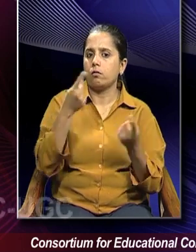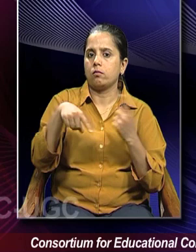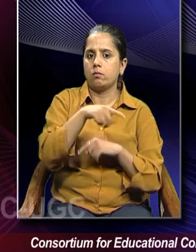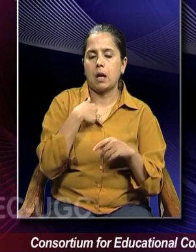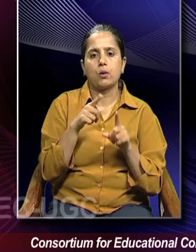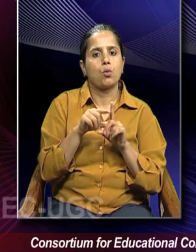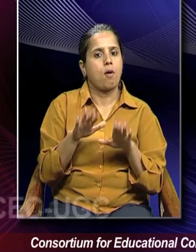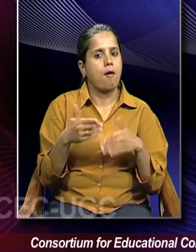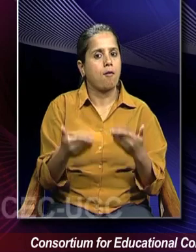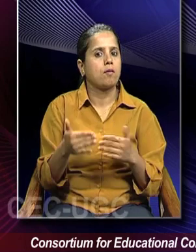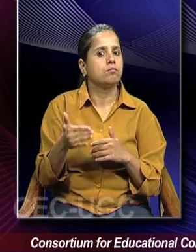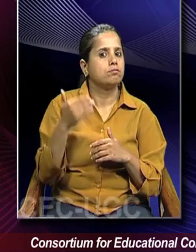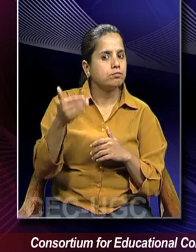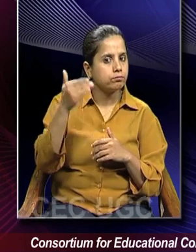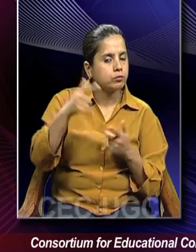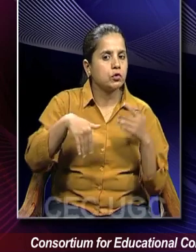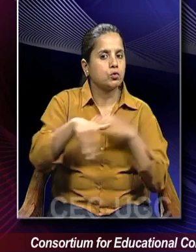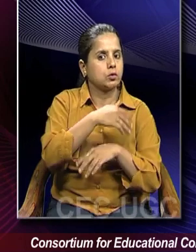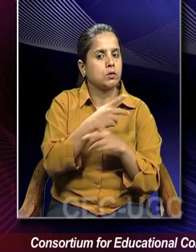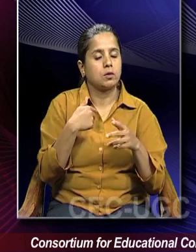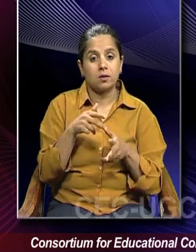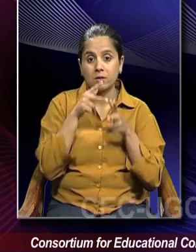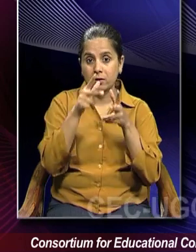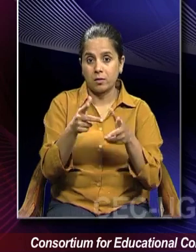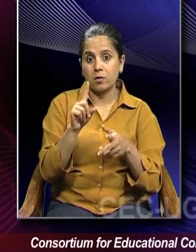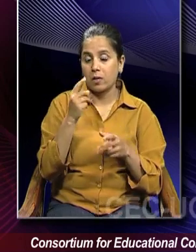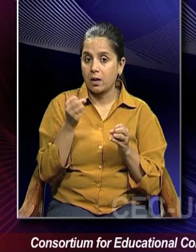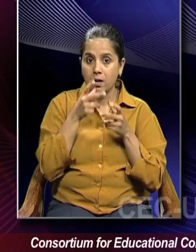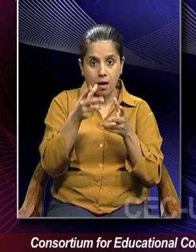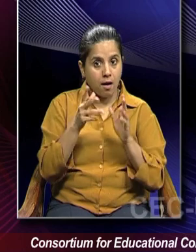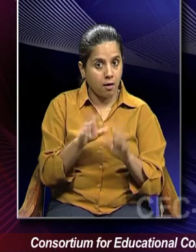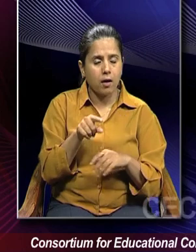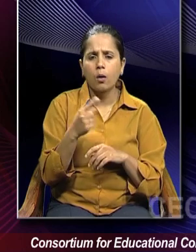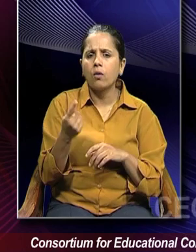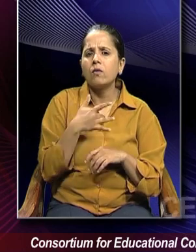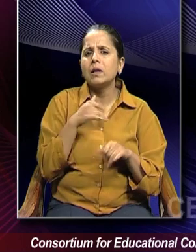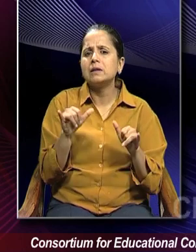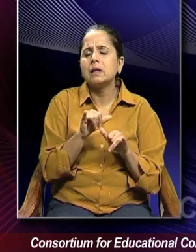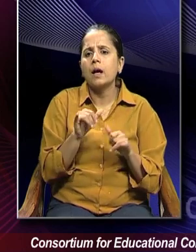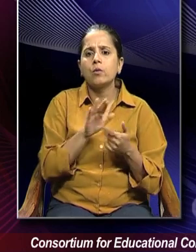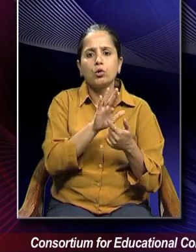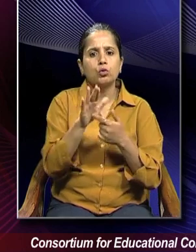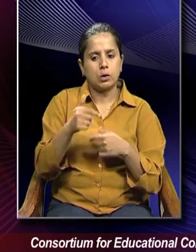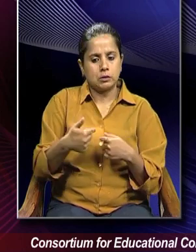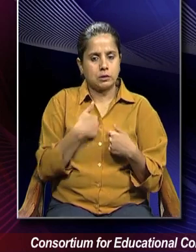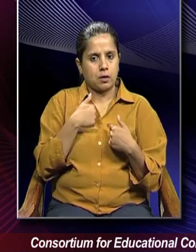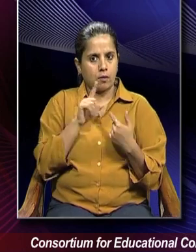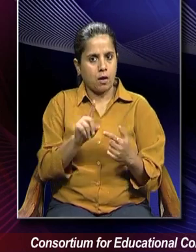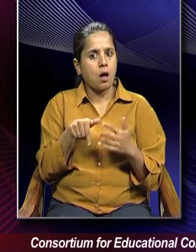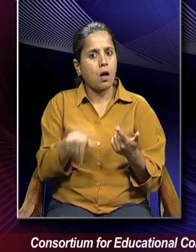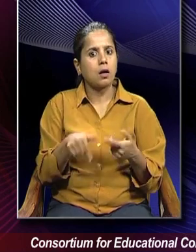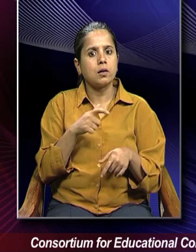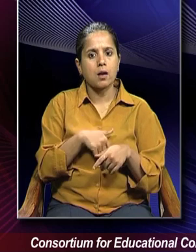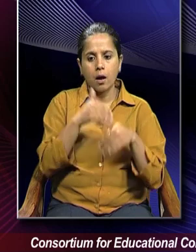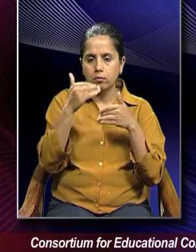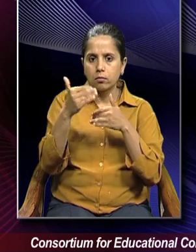doing this forward engineering. As I told you at the very outset, it is just like projecting yourself after a given time, say